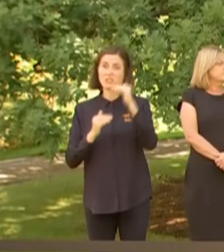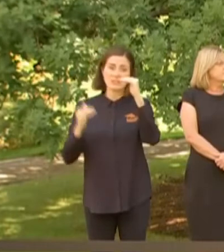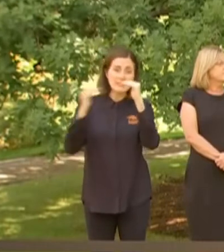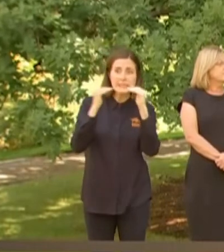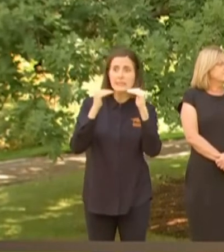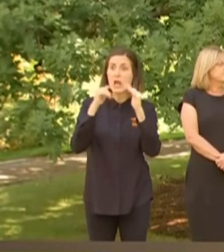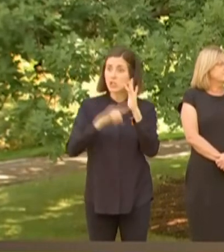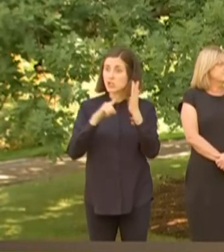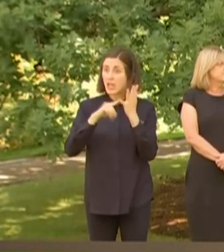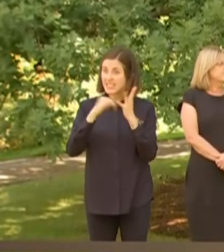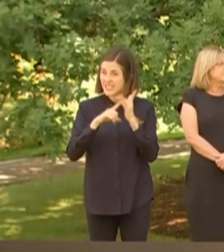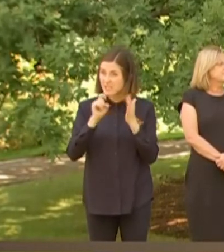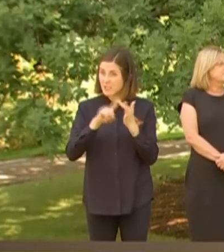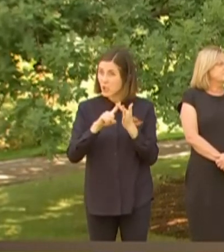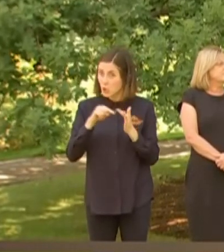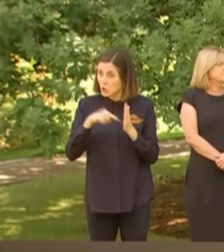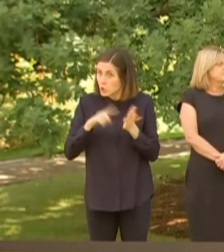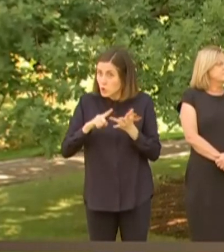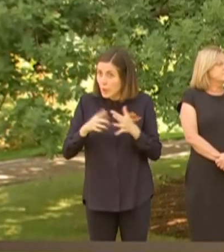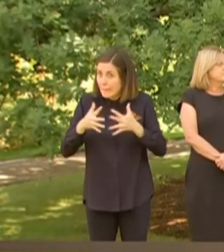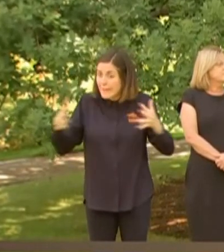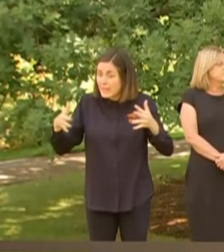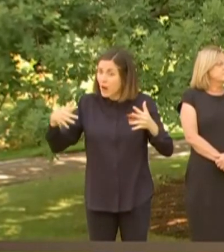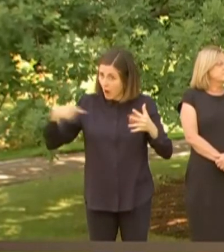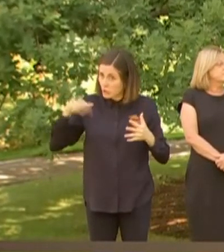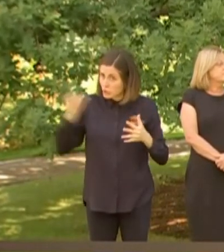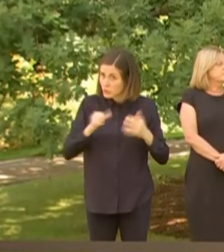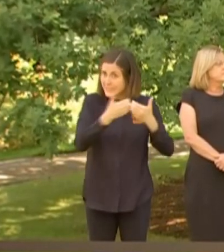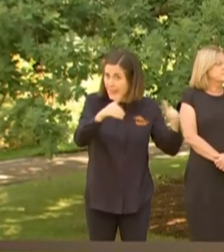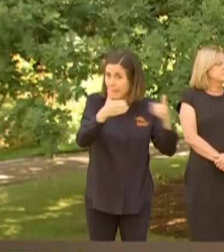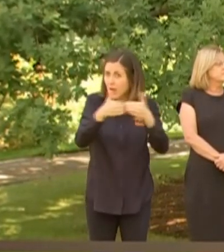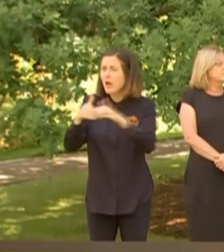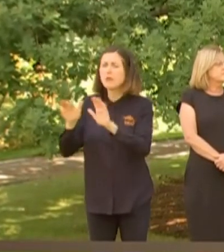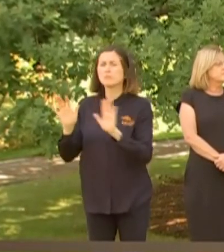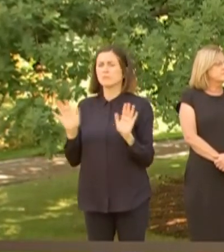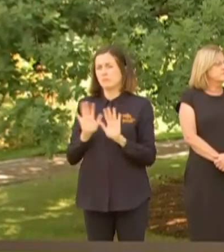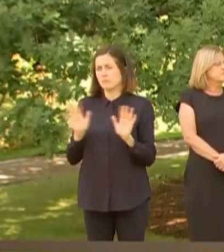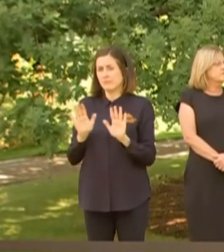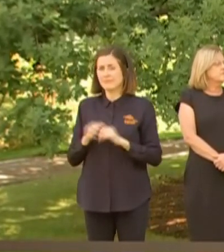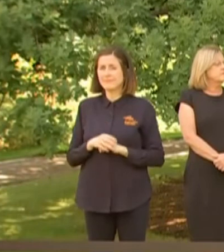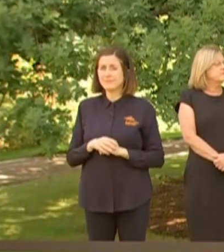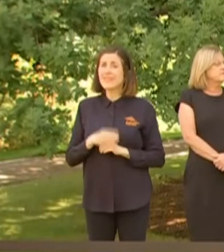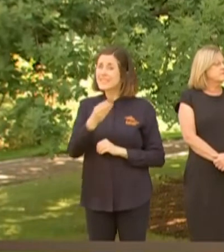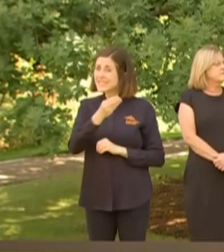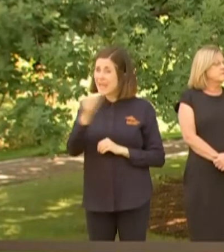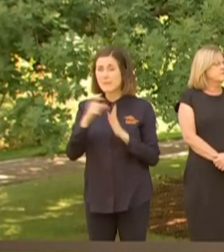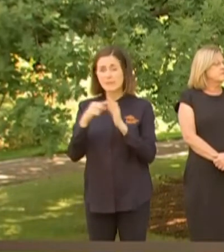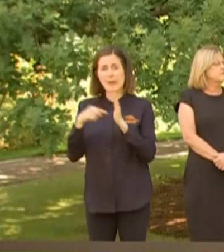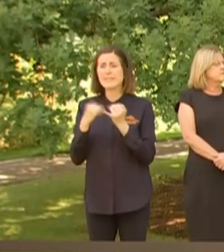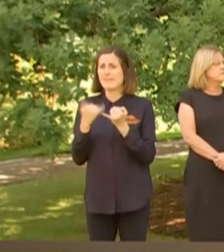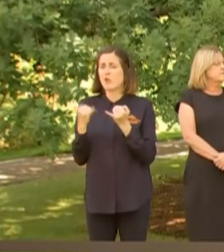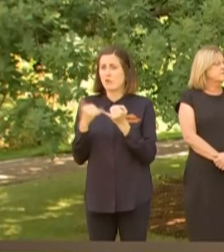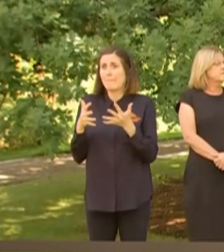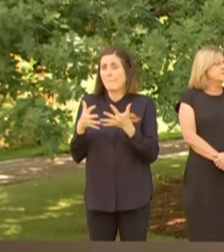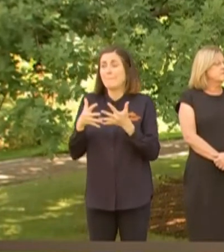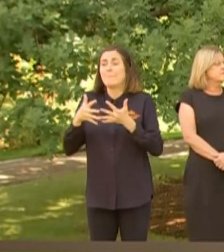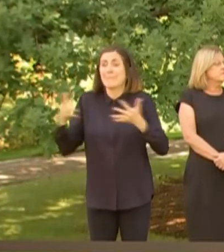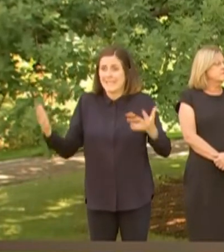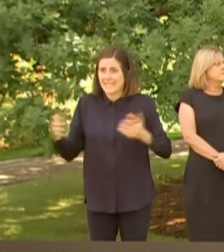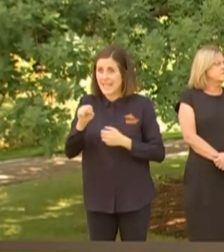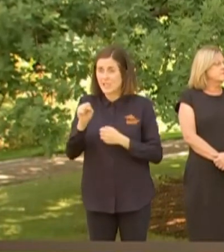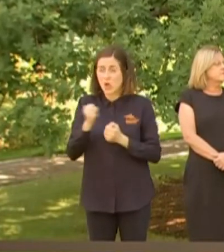big reform agenda, like a massive reform agenda, sometimes you can get too big. So